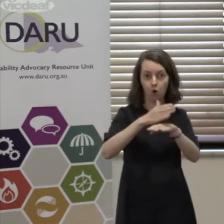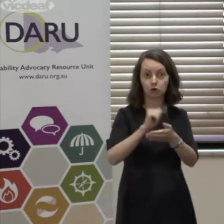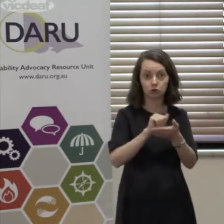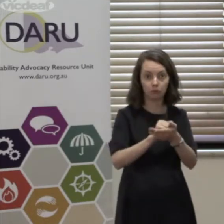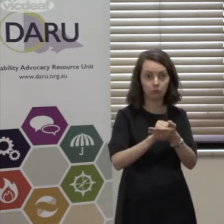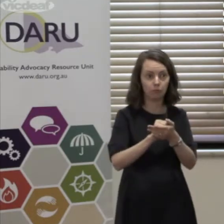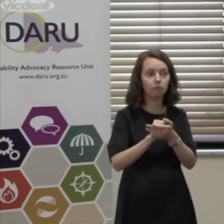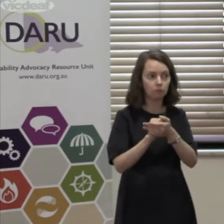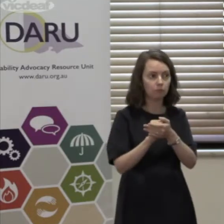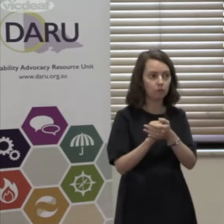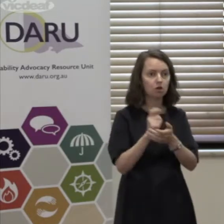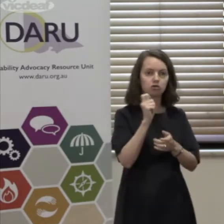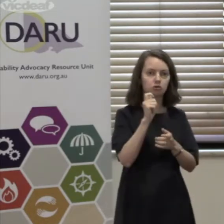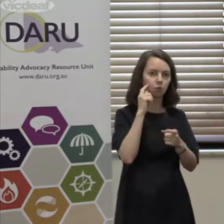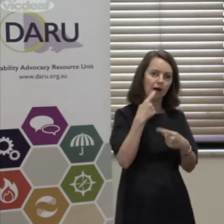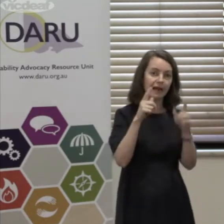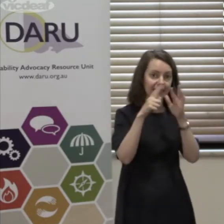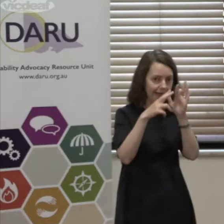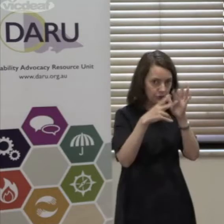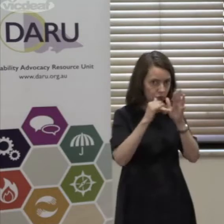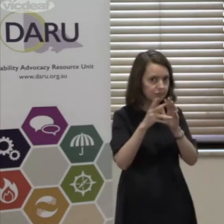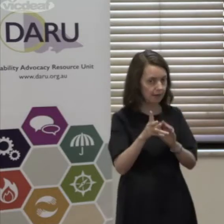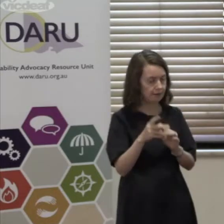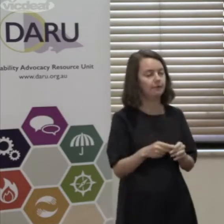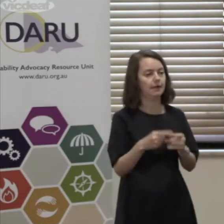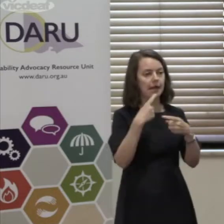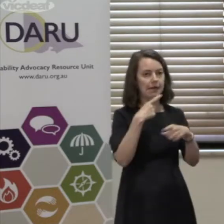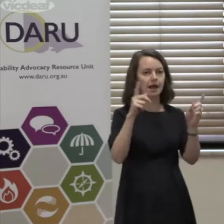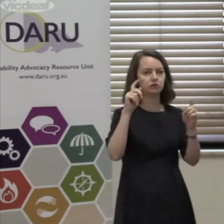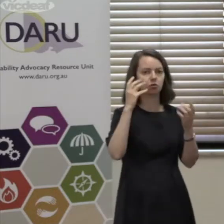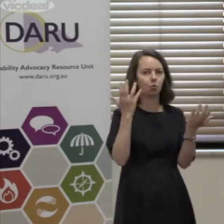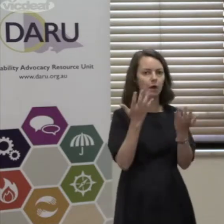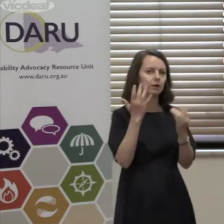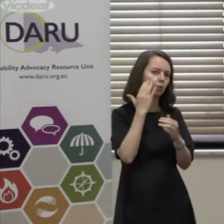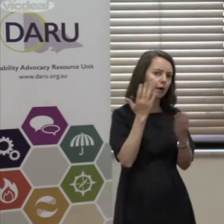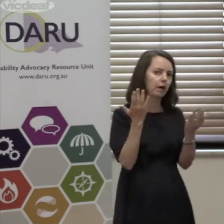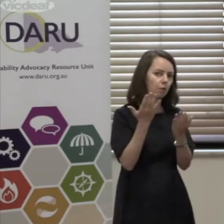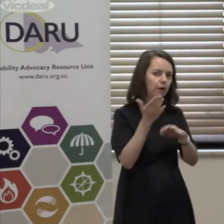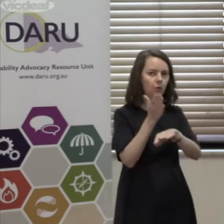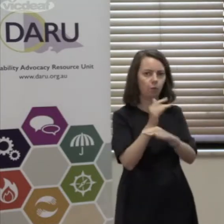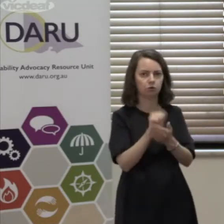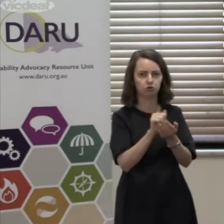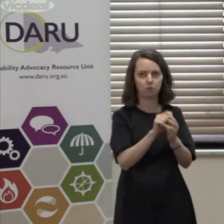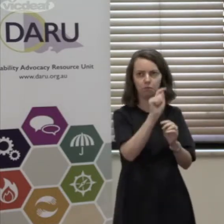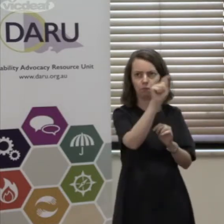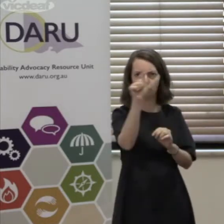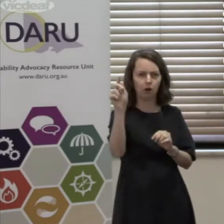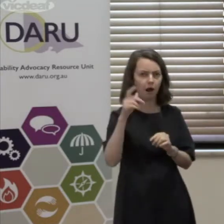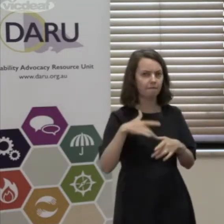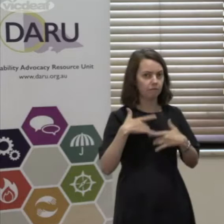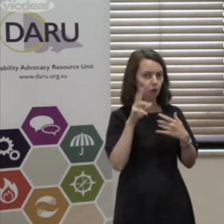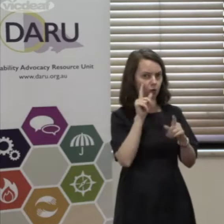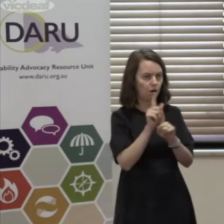will shortly announce in the e-news that we will also be going to other areas, most